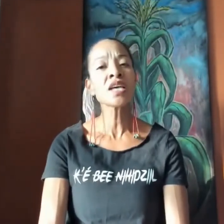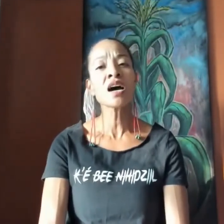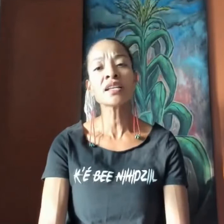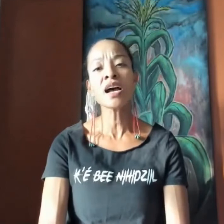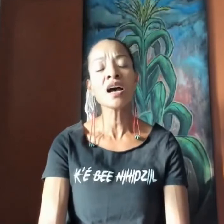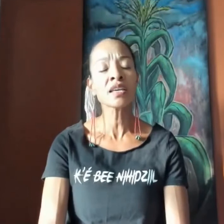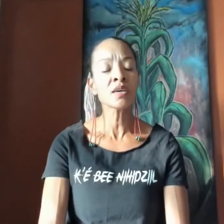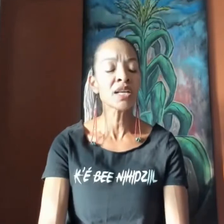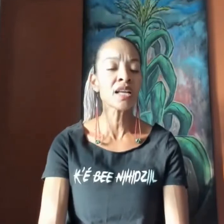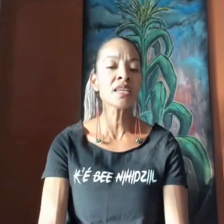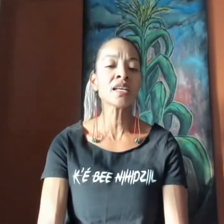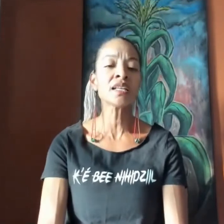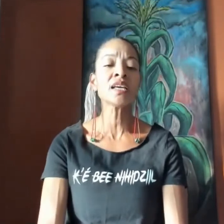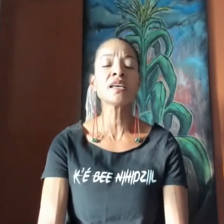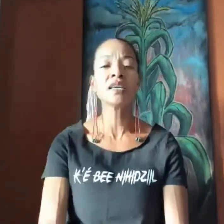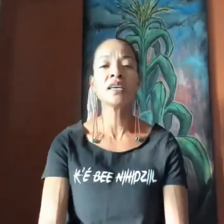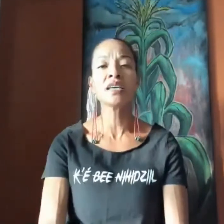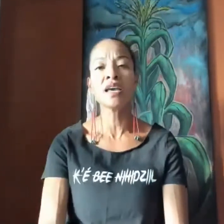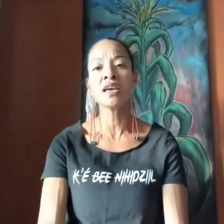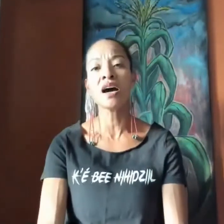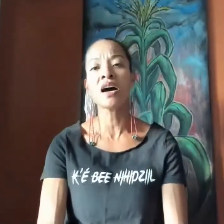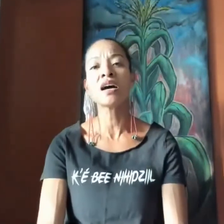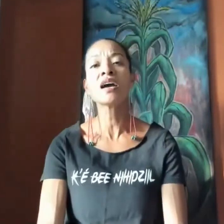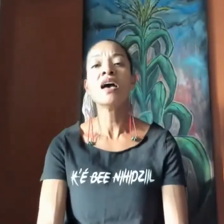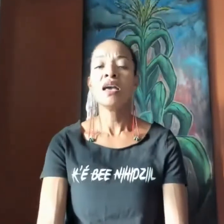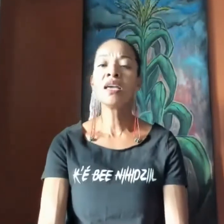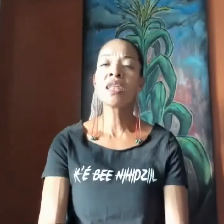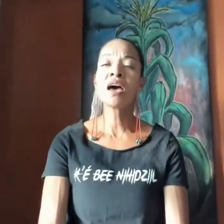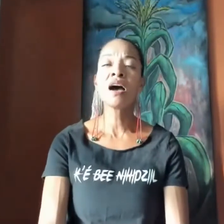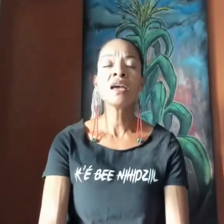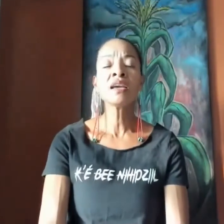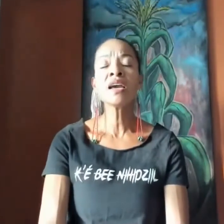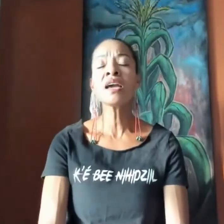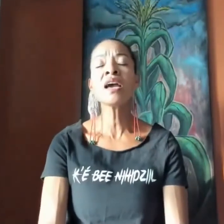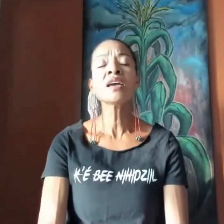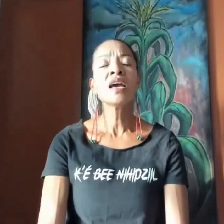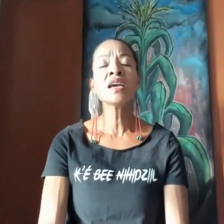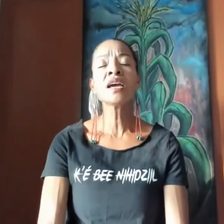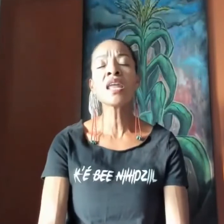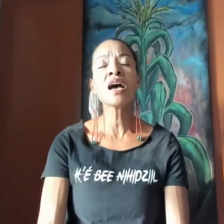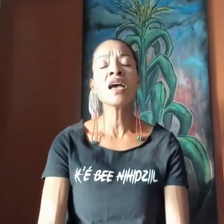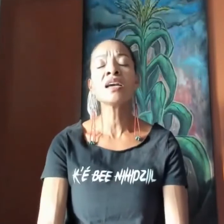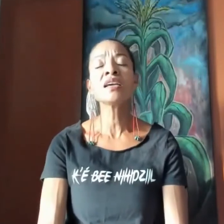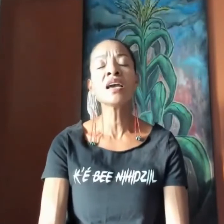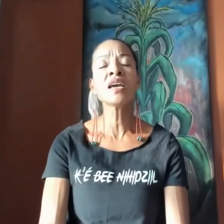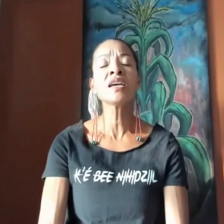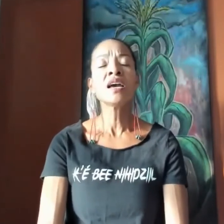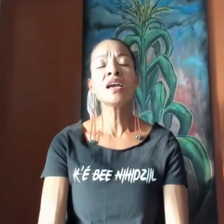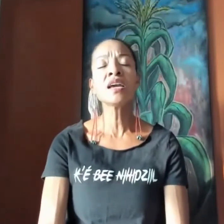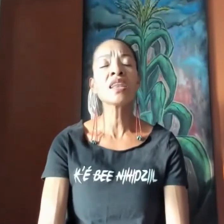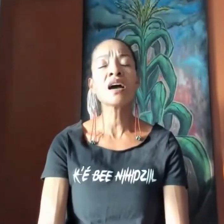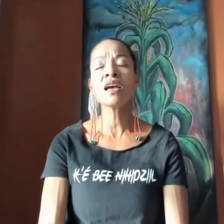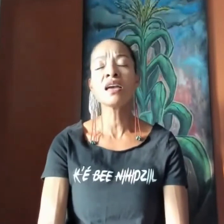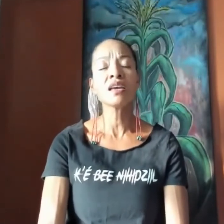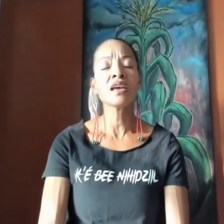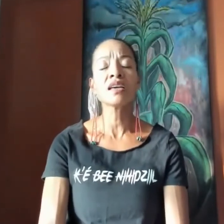it asa aki bestanikli I heya. Heya na e, heya na e, heya